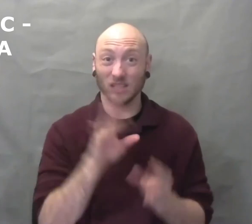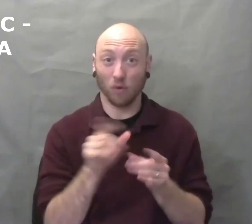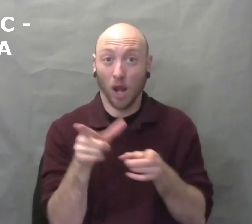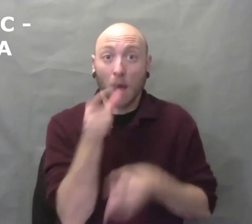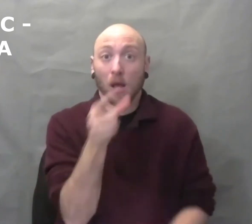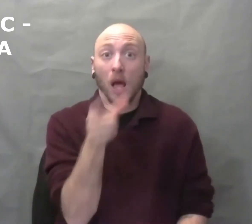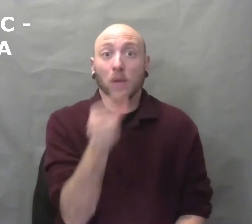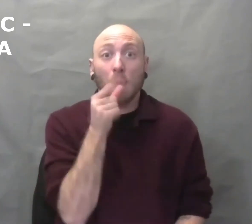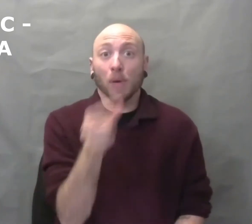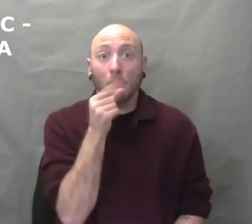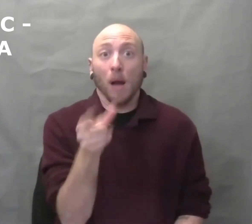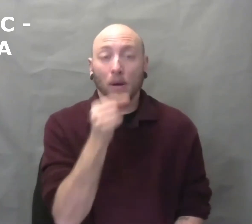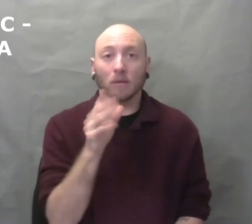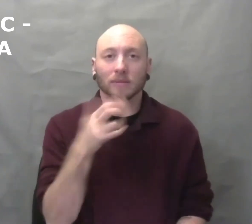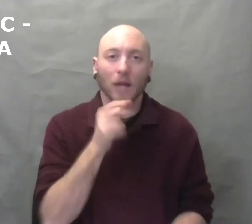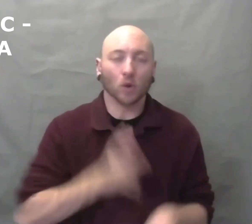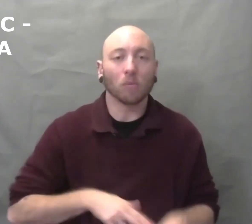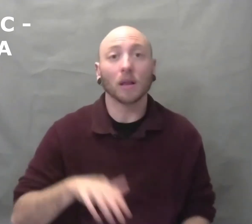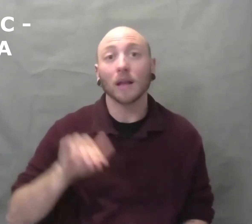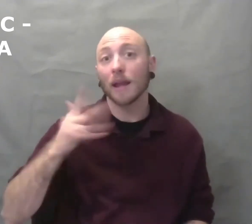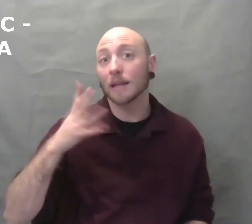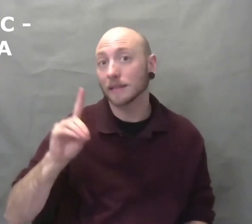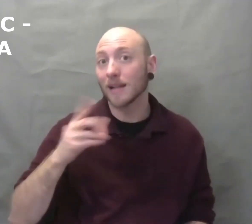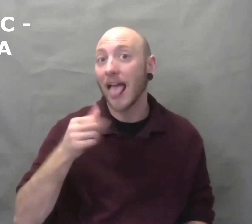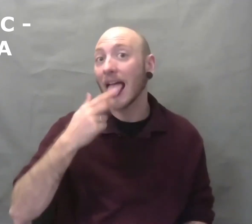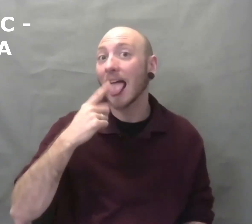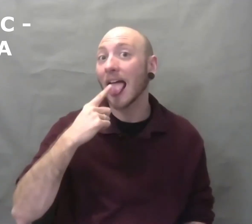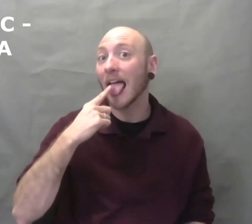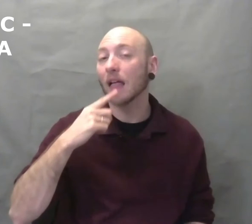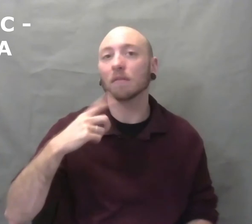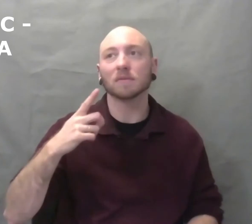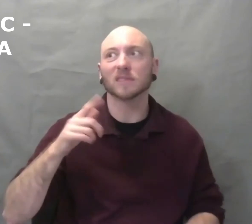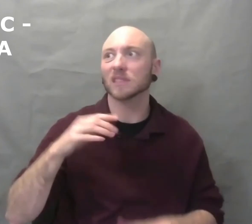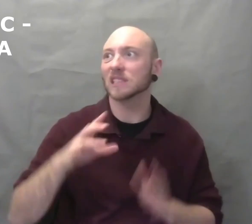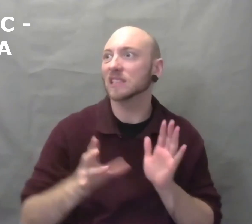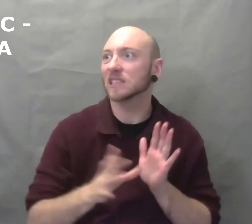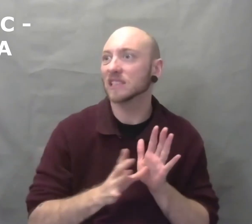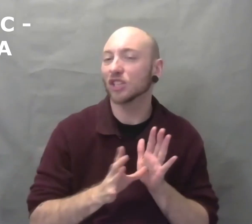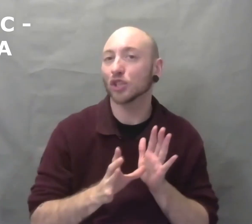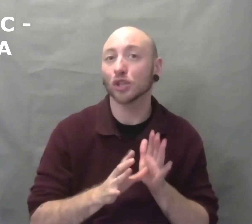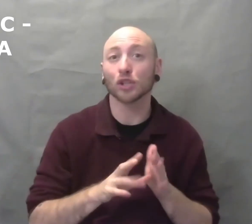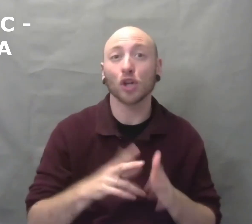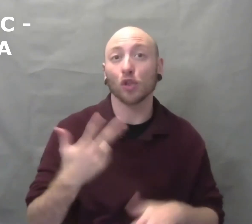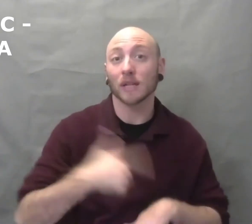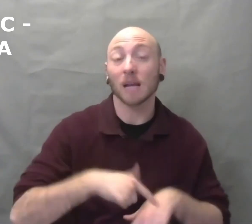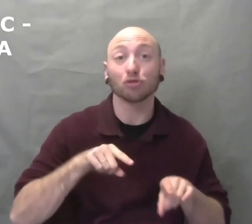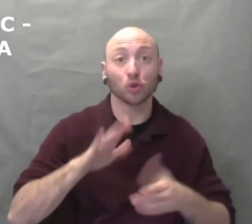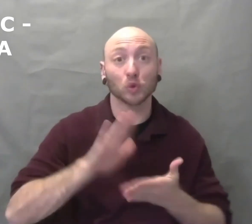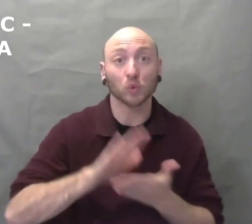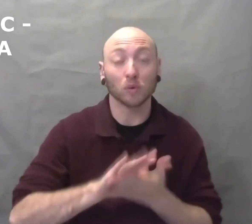The first time I tripped acid, it was my senior year of high school, 3 hits, 7:30 in the morning through the whole day of school, tripping out on acid. That's what